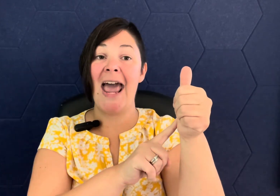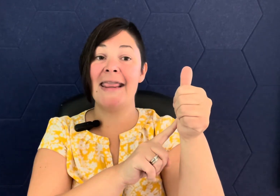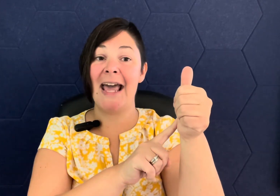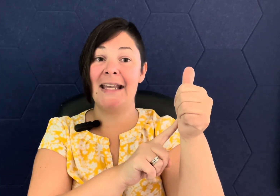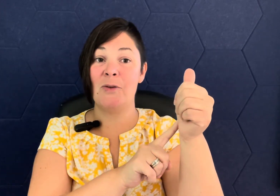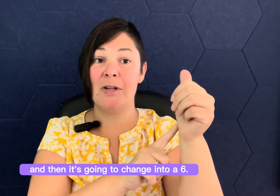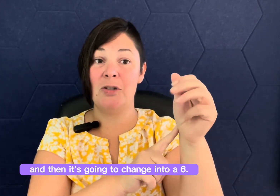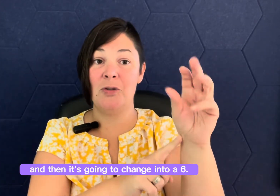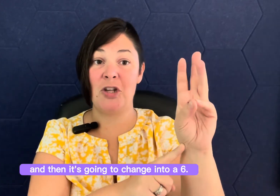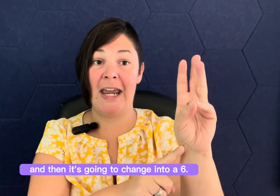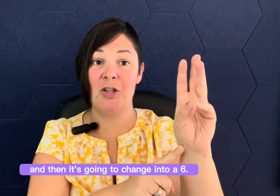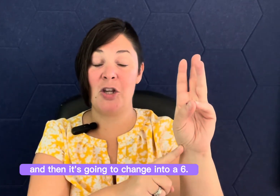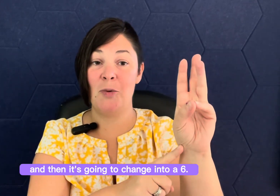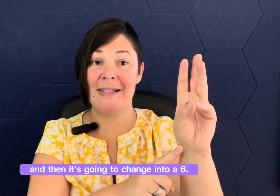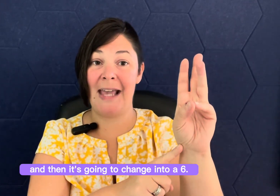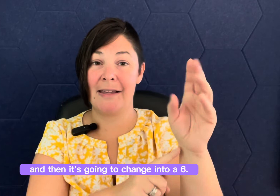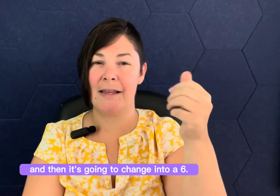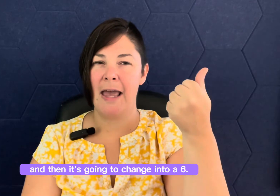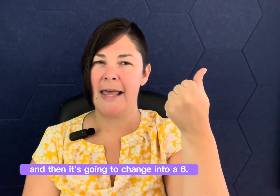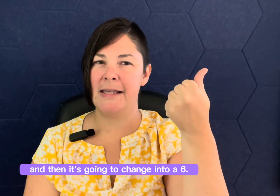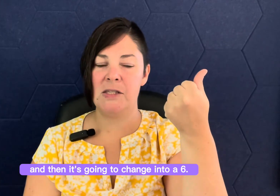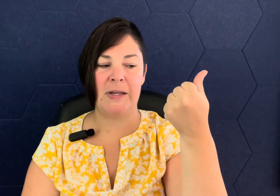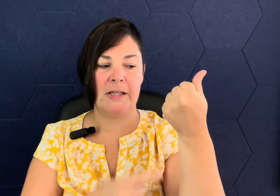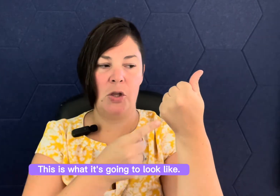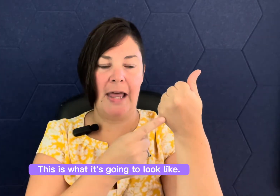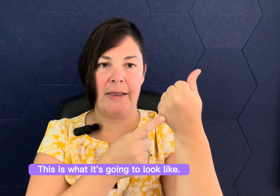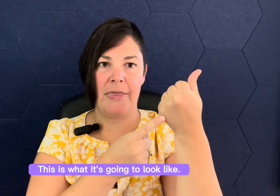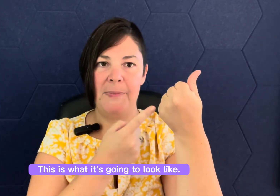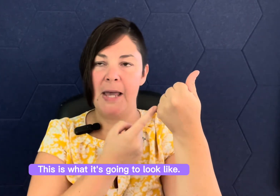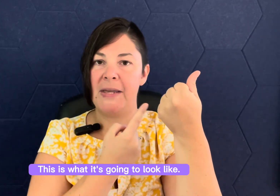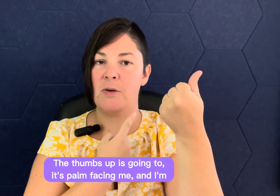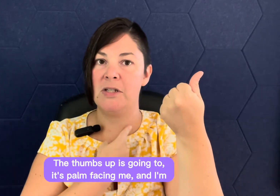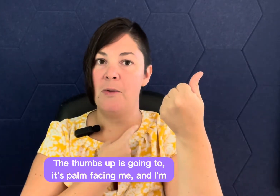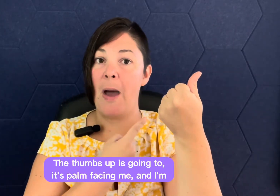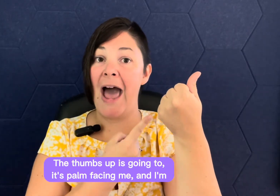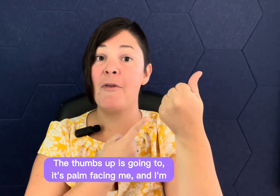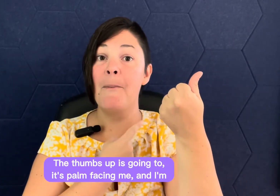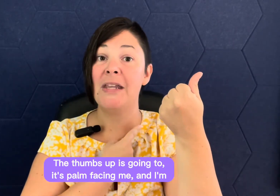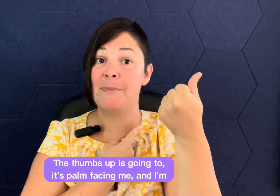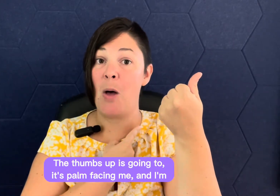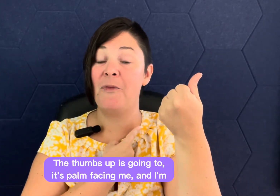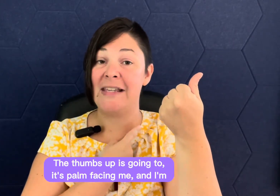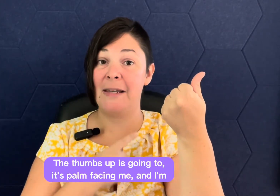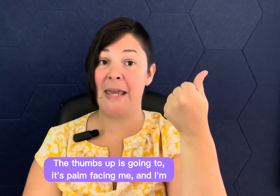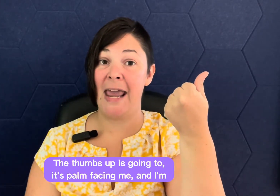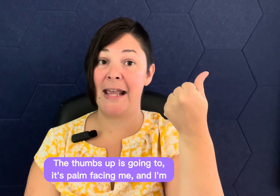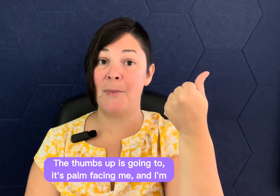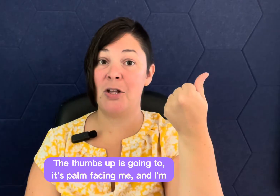and then it's going to change into a 6. This is what it's going to look like. The thumbs up is going to have its palm facing me, and I'm going to